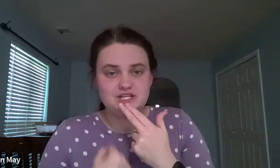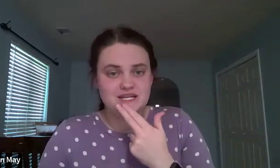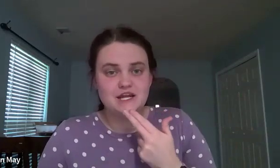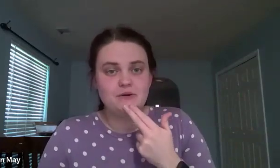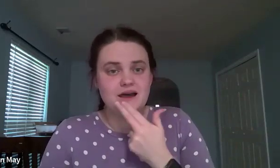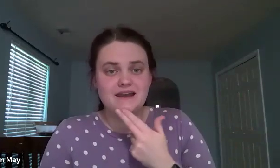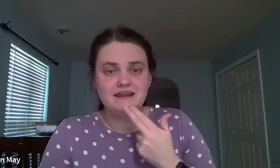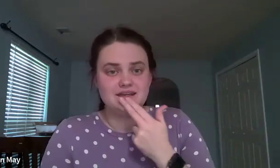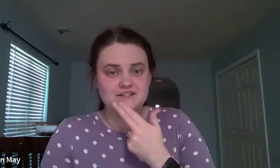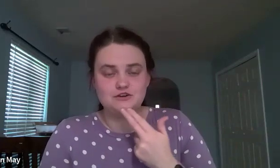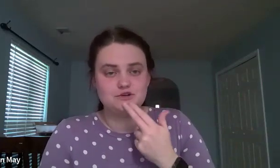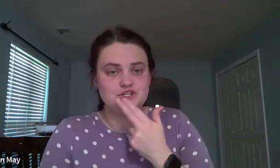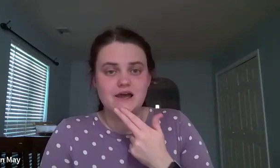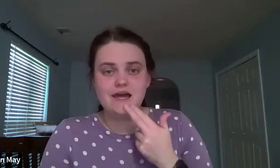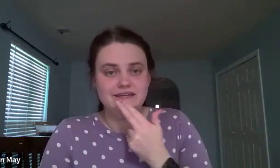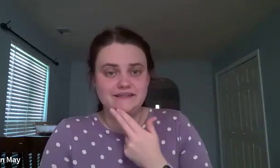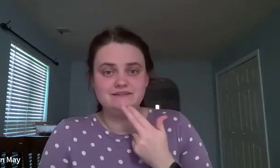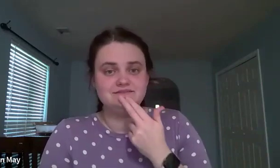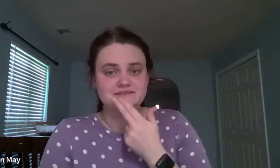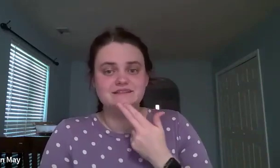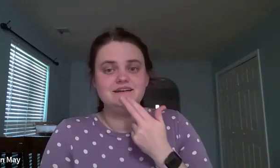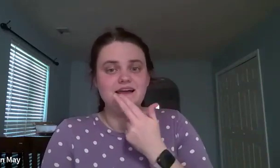chin and go honey in a circle motion. Honey.